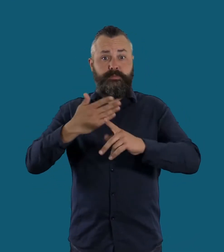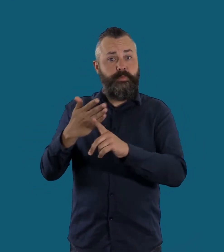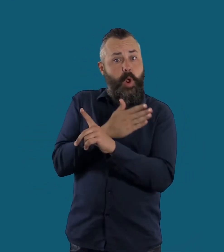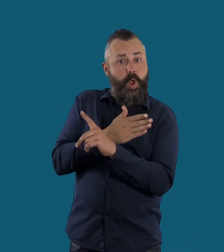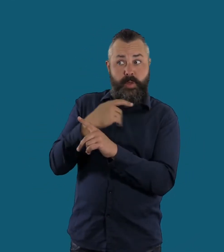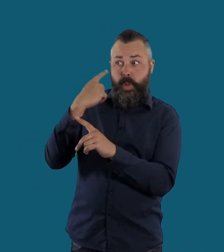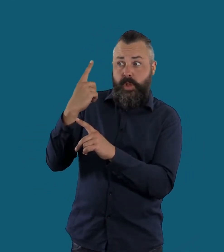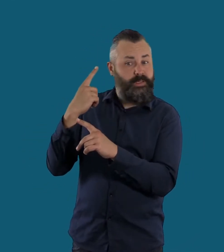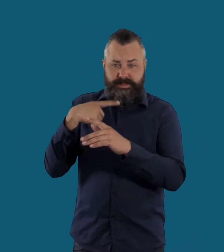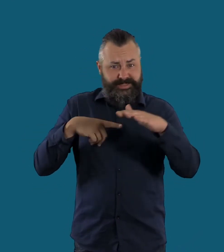option.